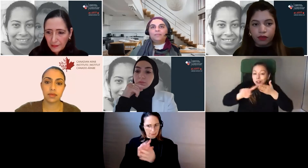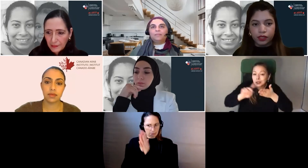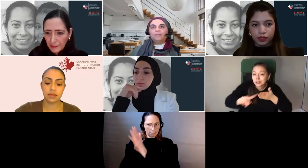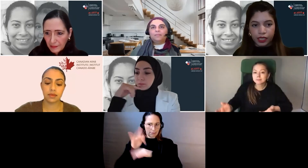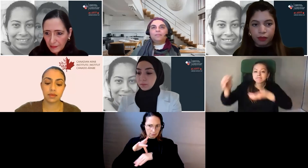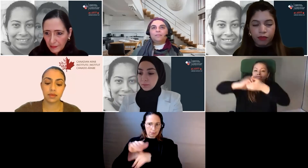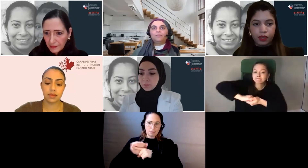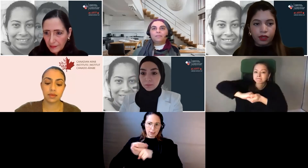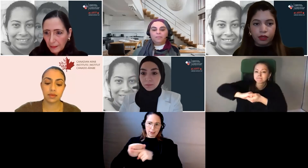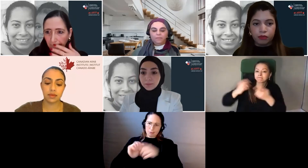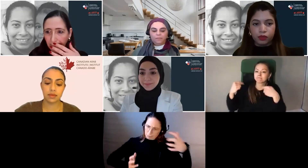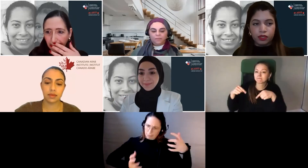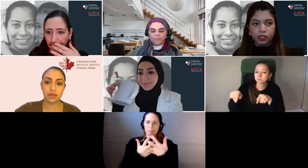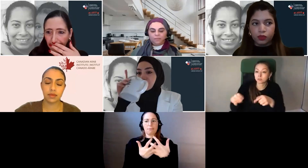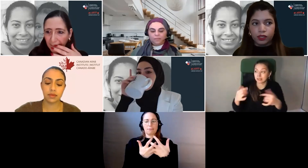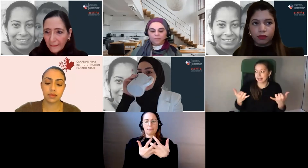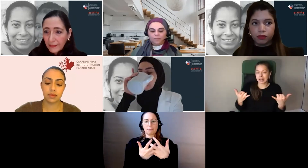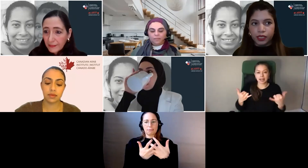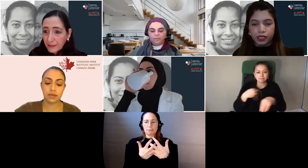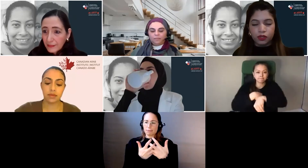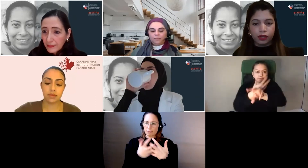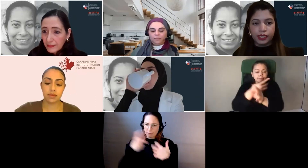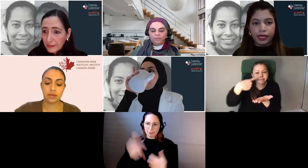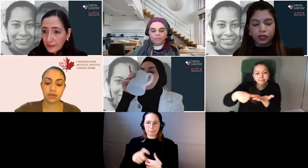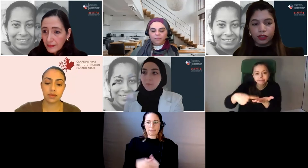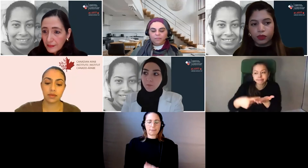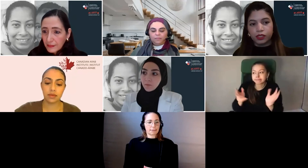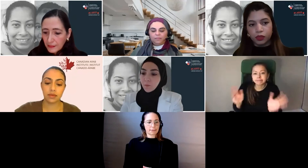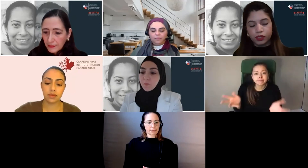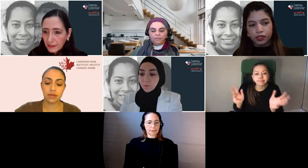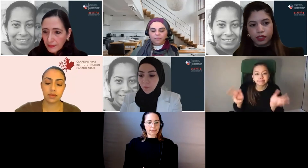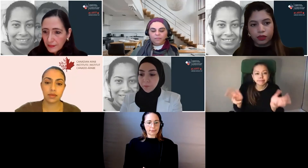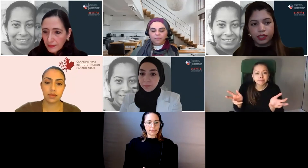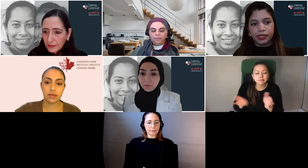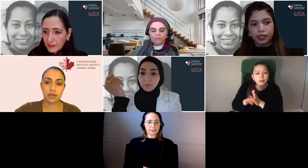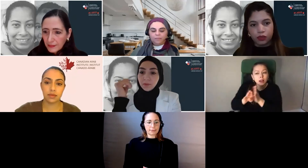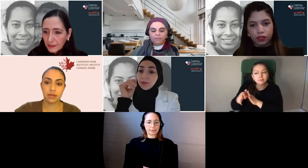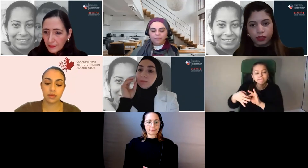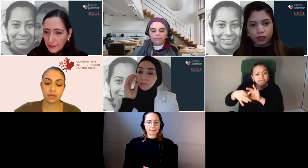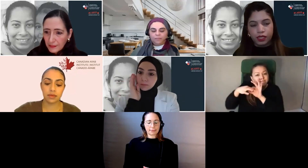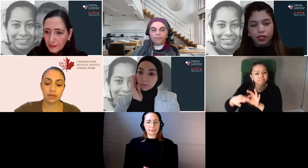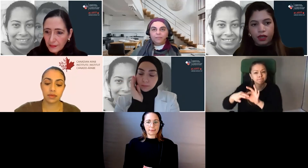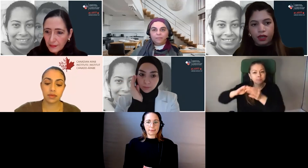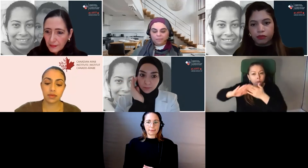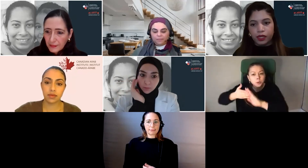one we're having today. Starts with building strong connections with the communities that you're intending to